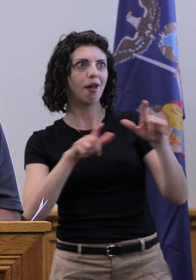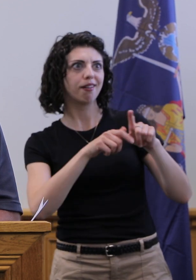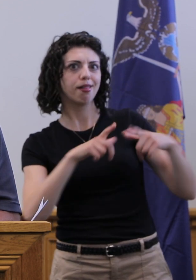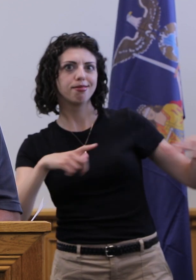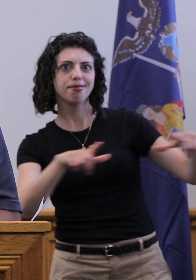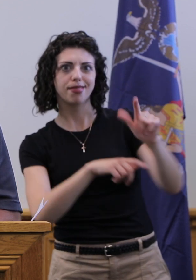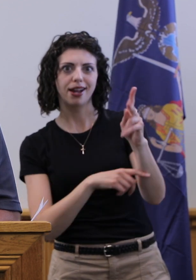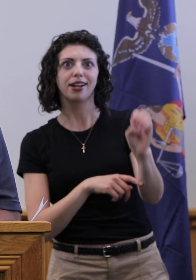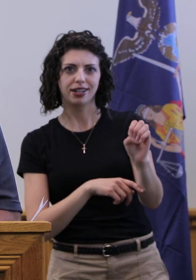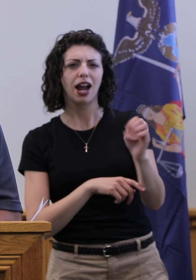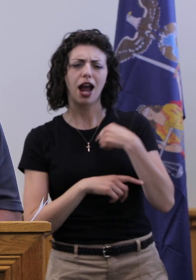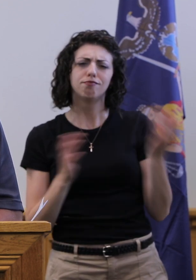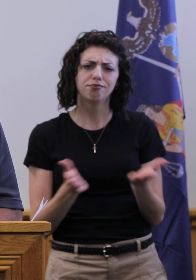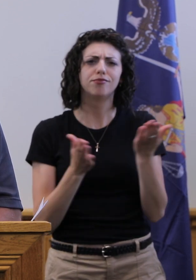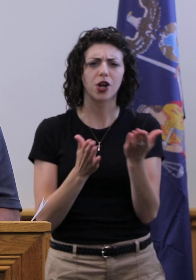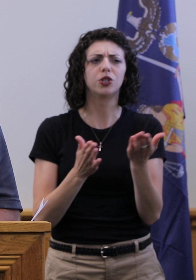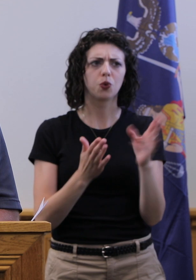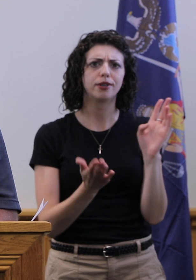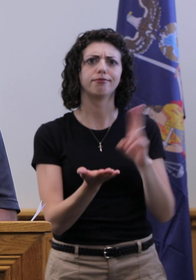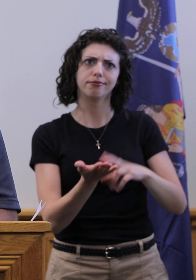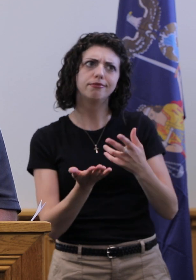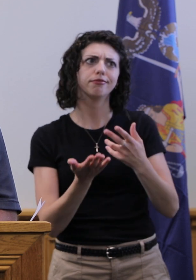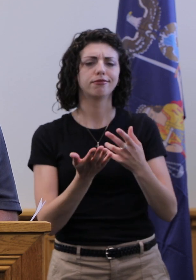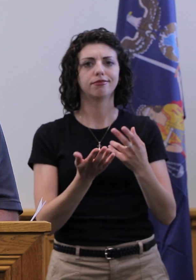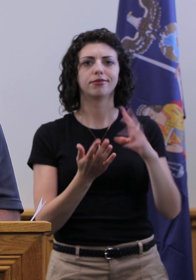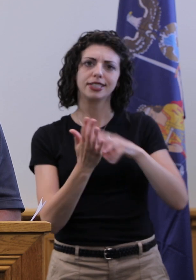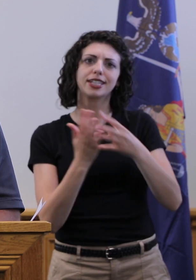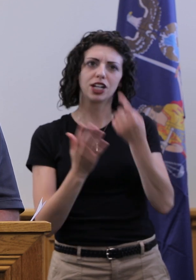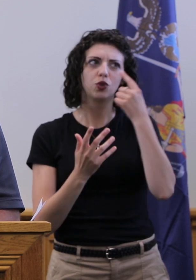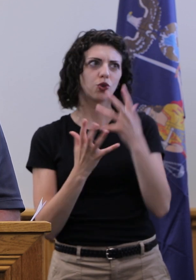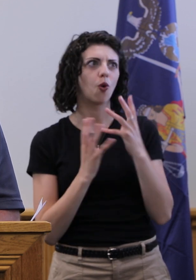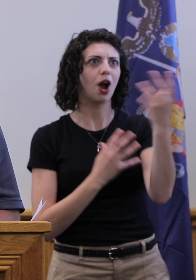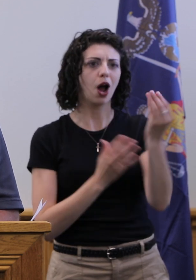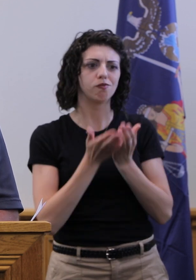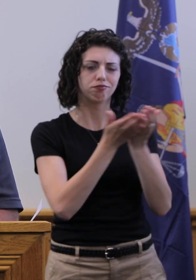with one of our expert captains. Thank you as always for your continued